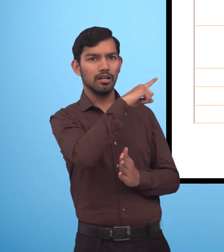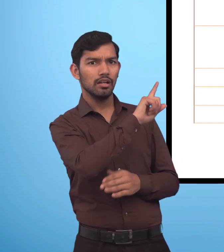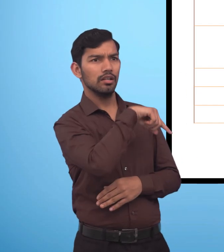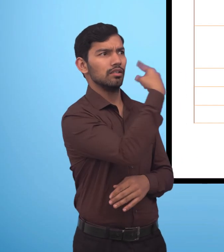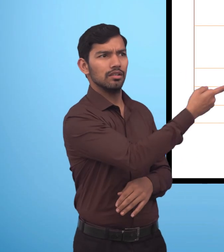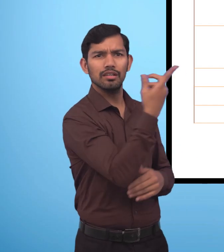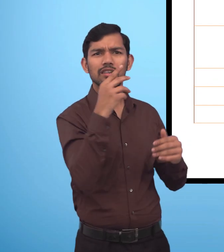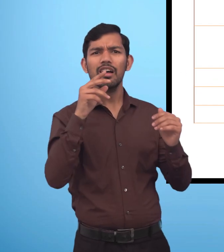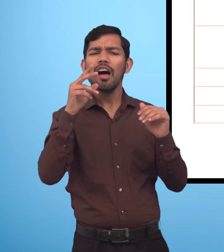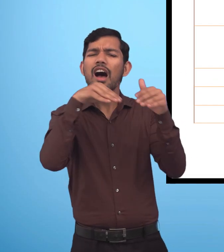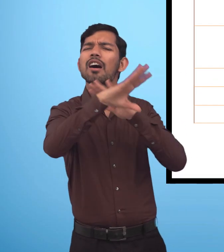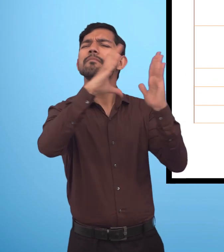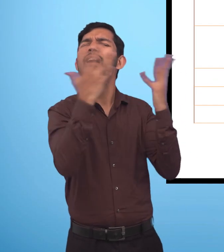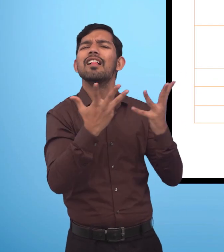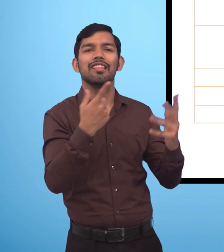Paragraph.